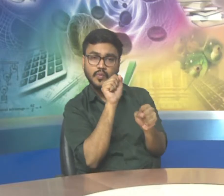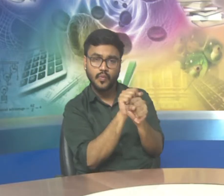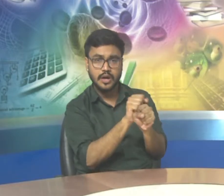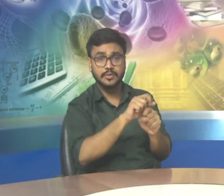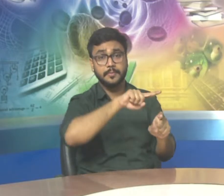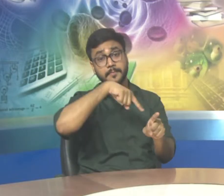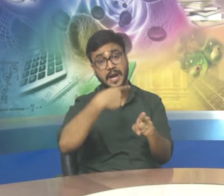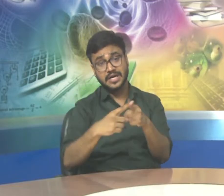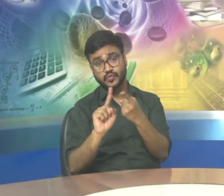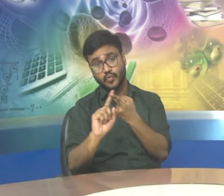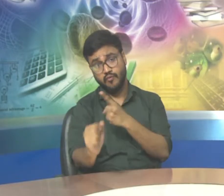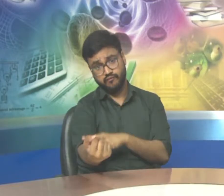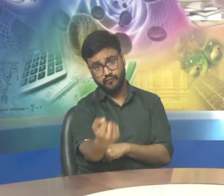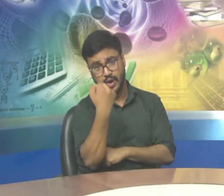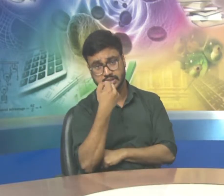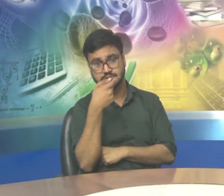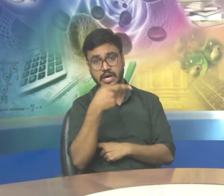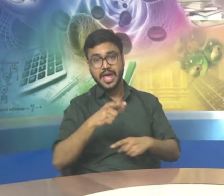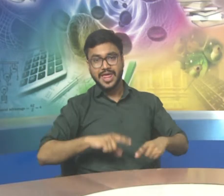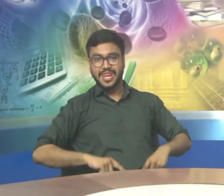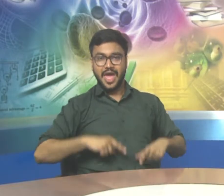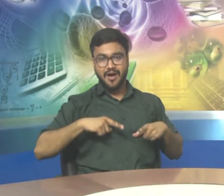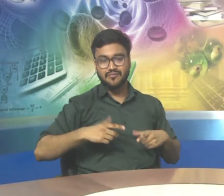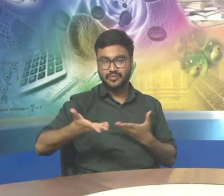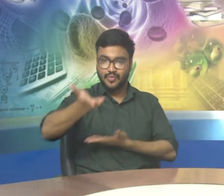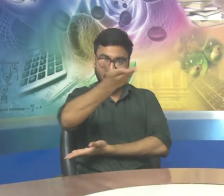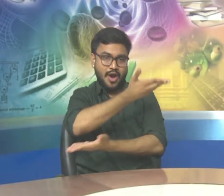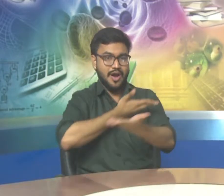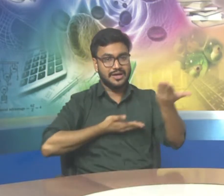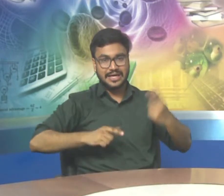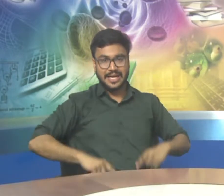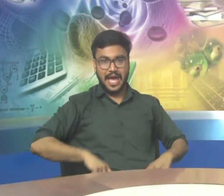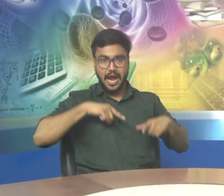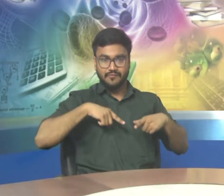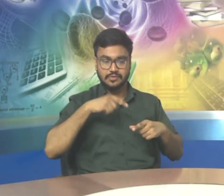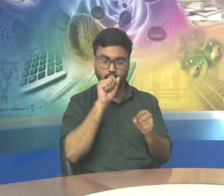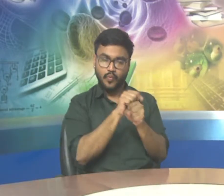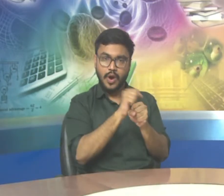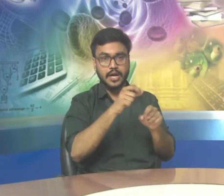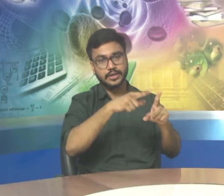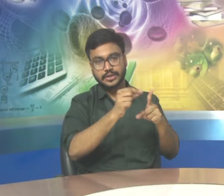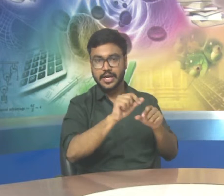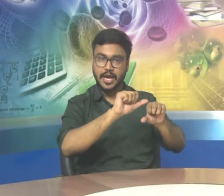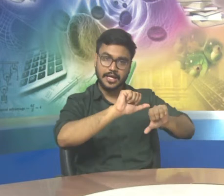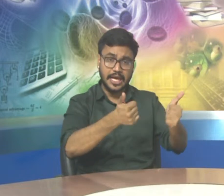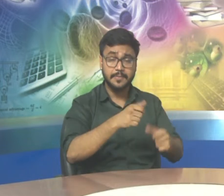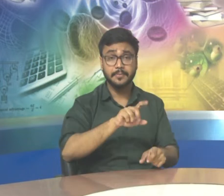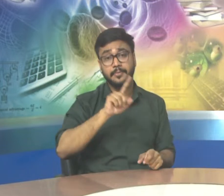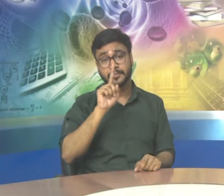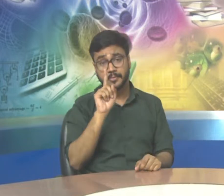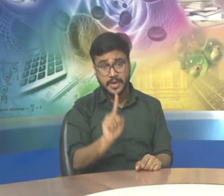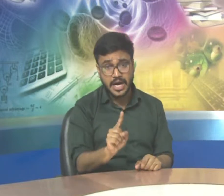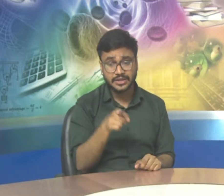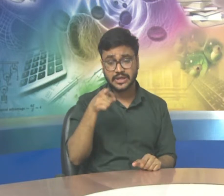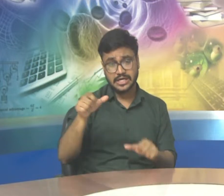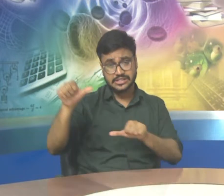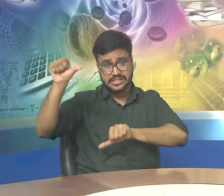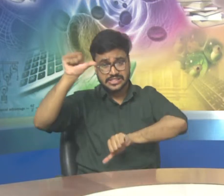We use words work and energy in daily life, but science